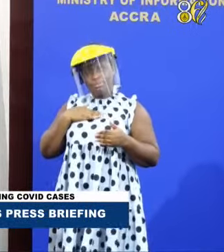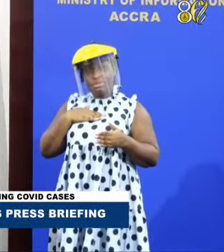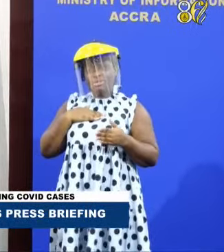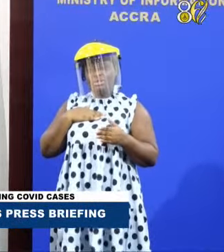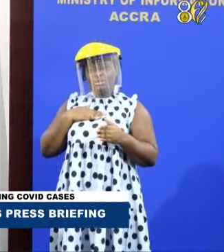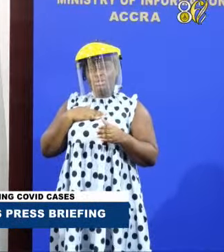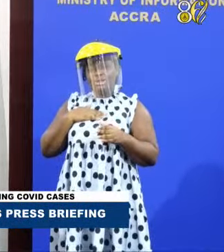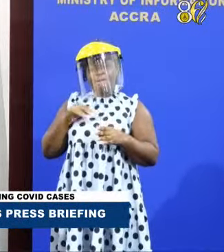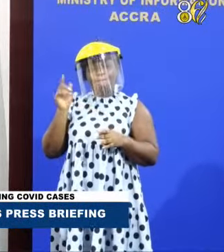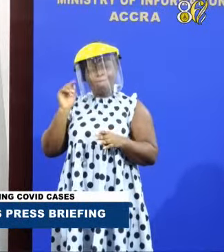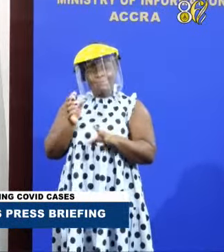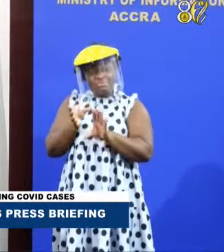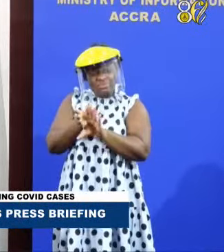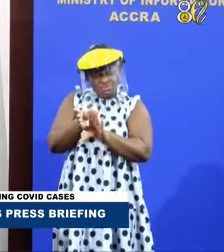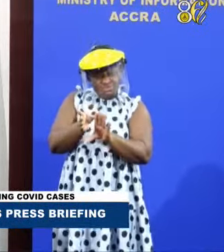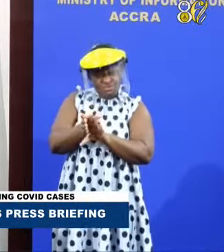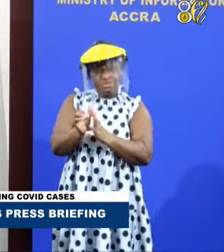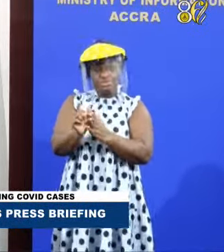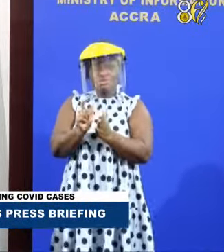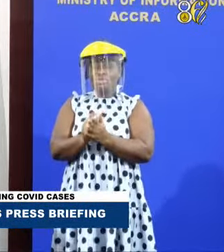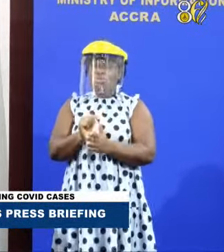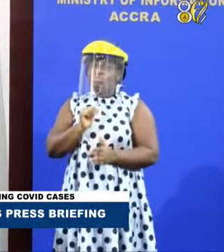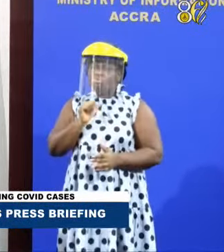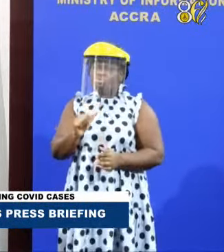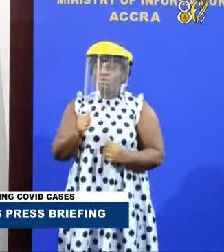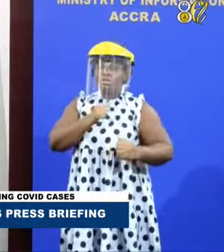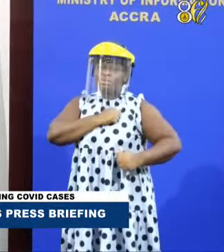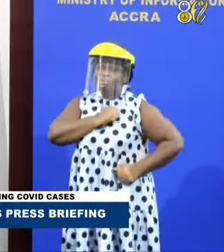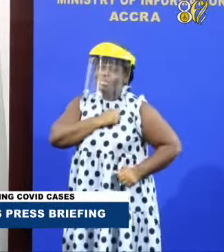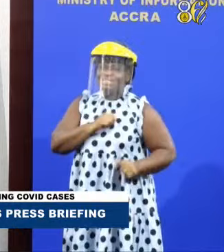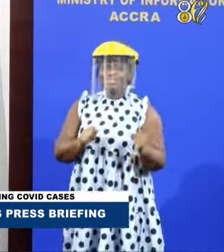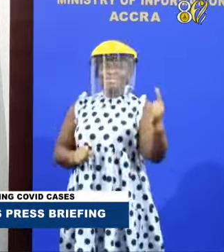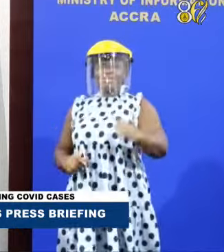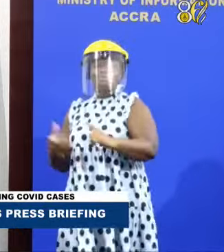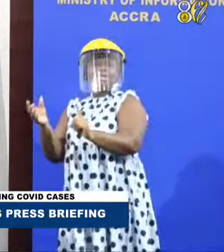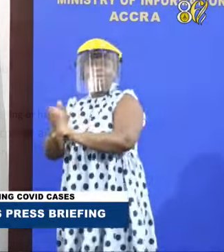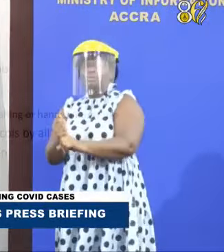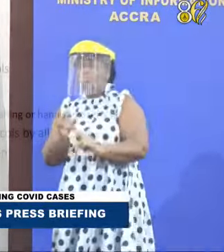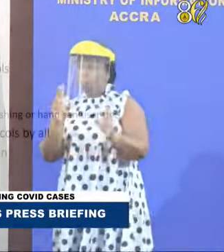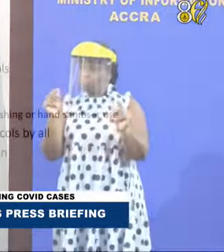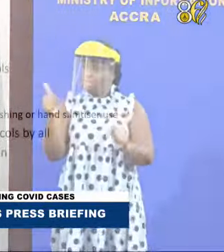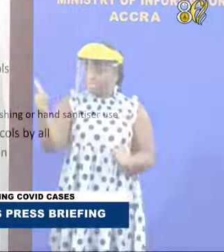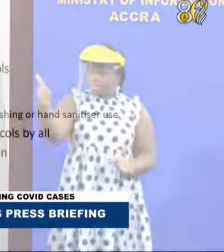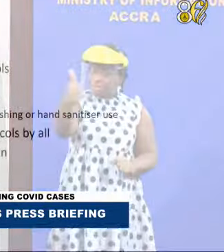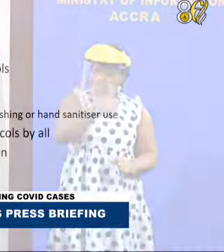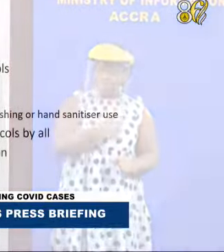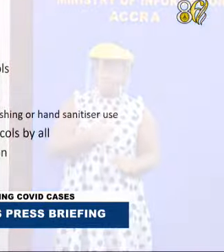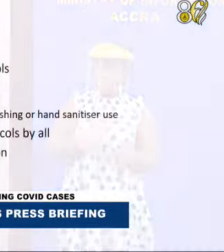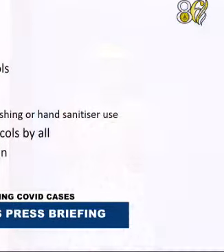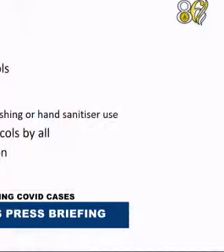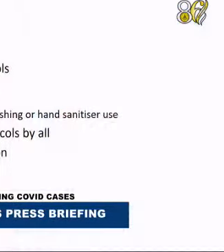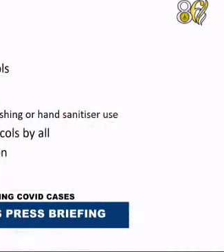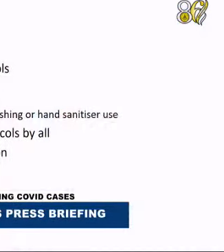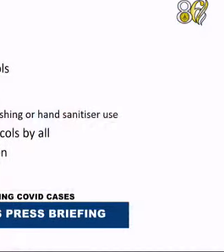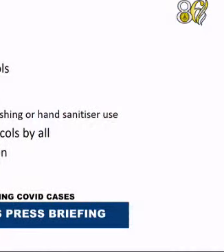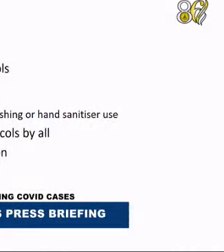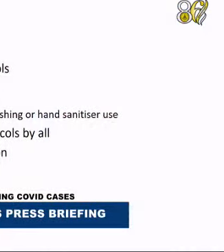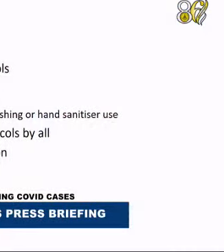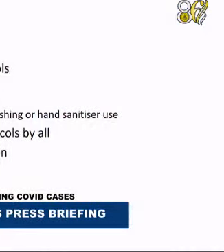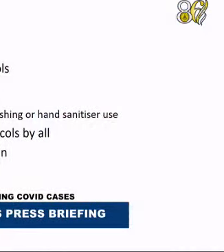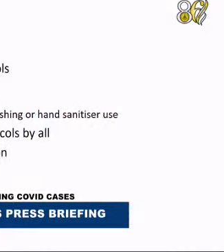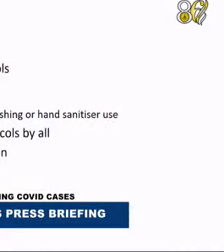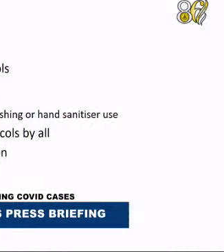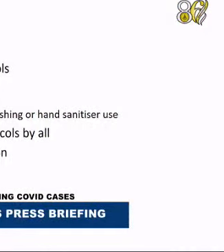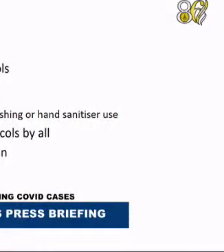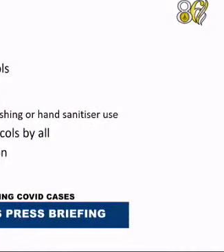not necessarily by the security service, but ourselves, that enforce. When you come to my office, you have to wear a mask. You